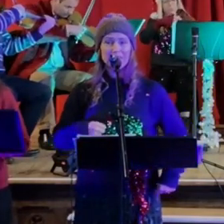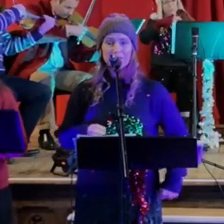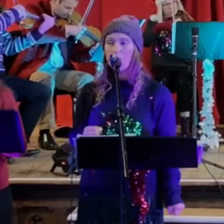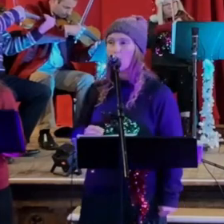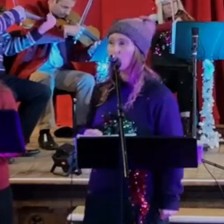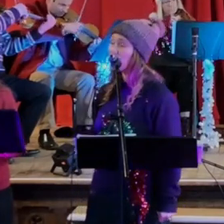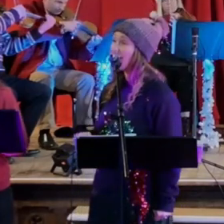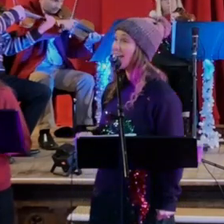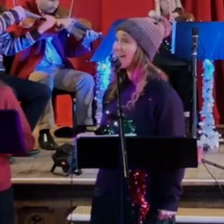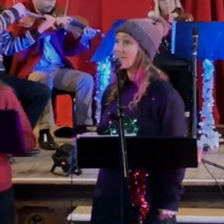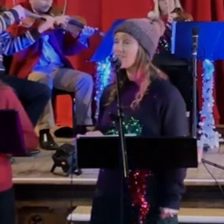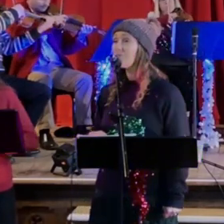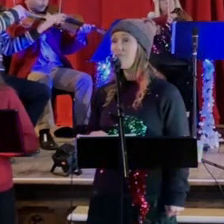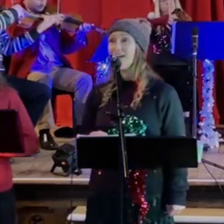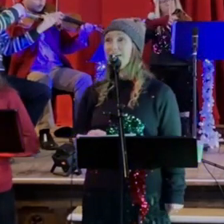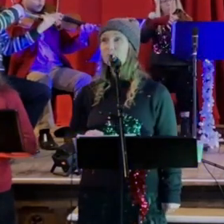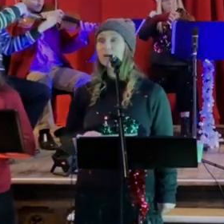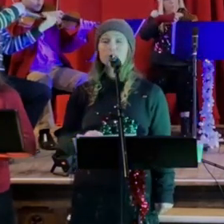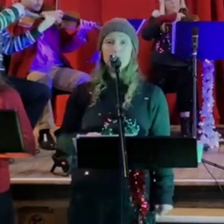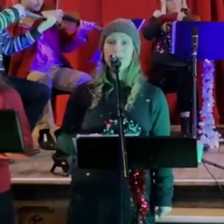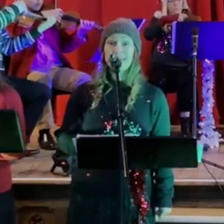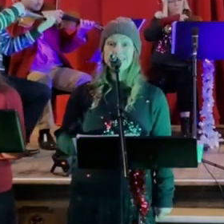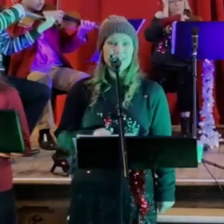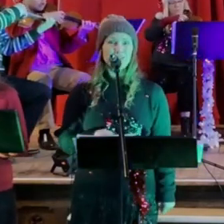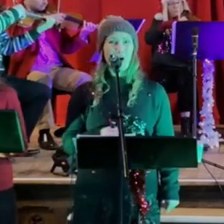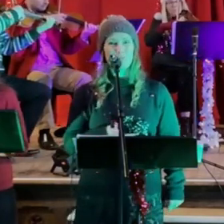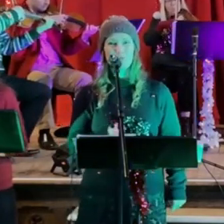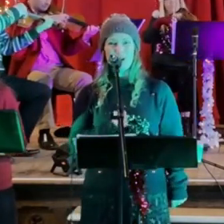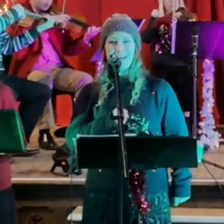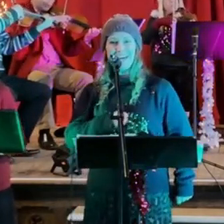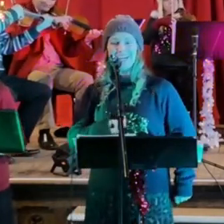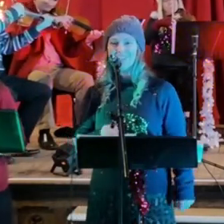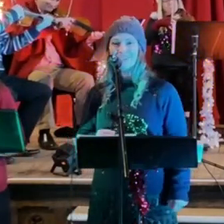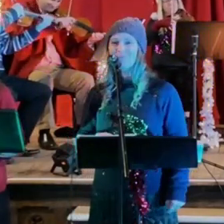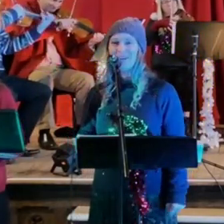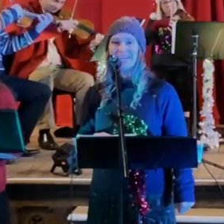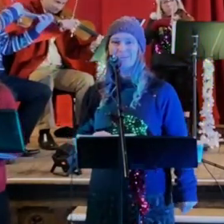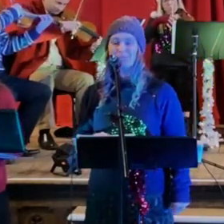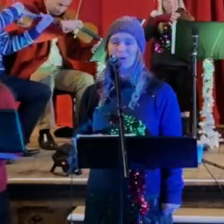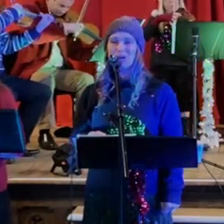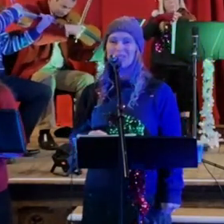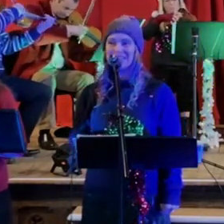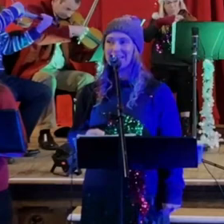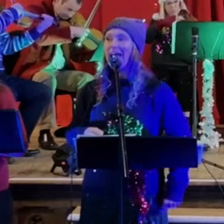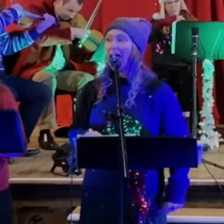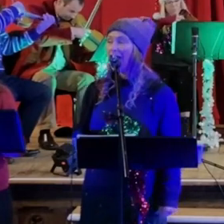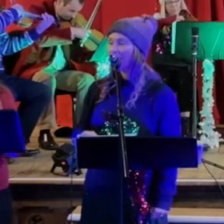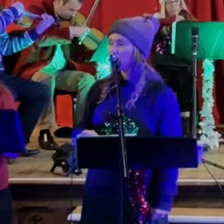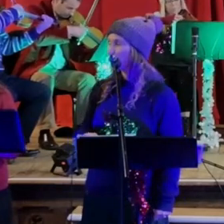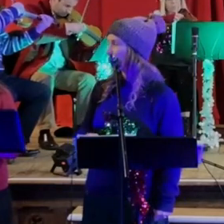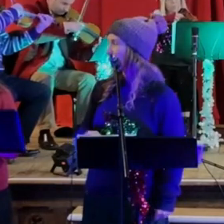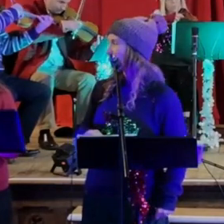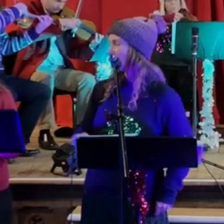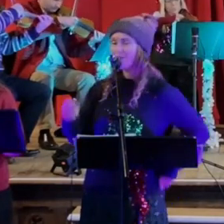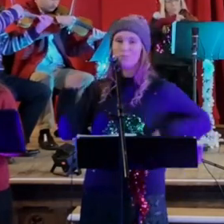So bring us some figgy pudding, please. So bring us some figgy pudding and bring him